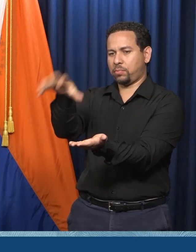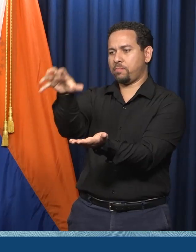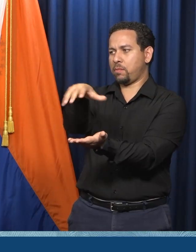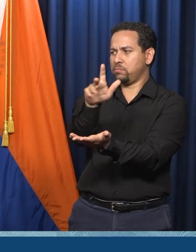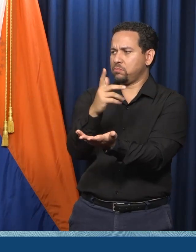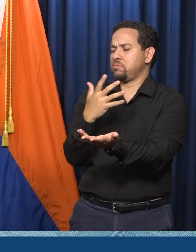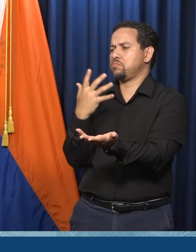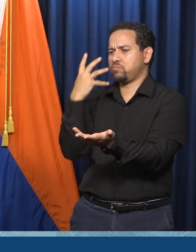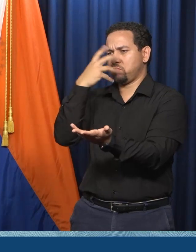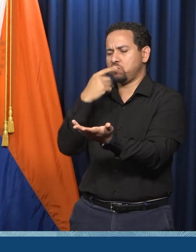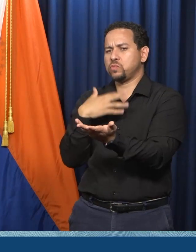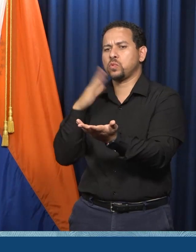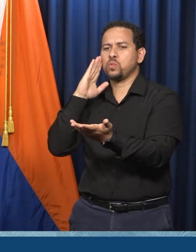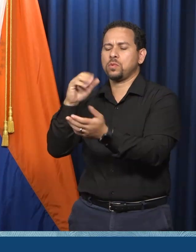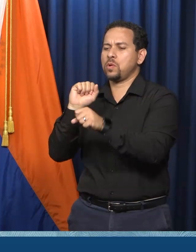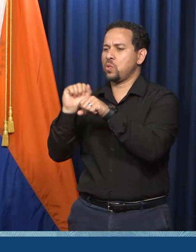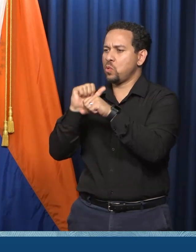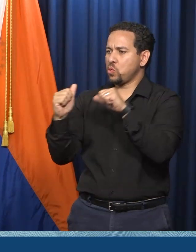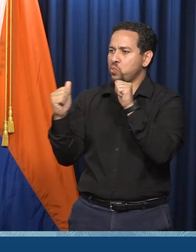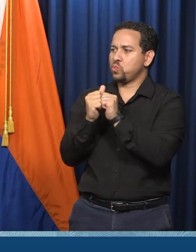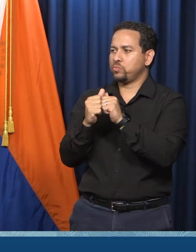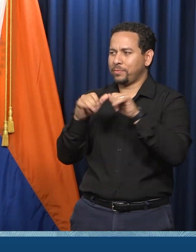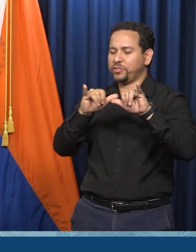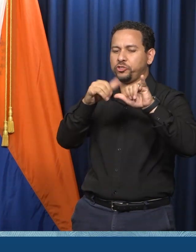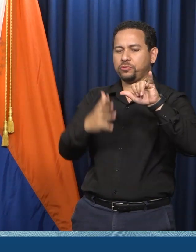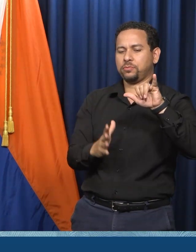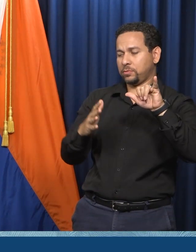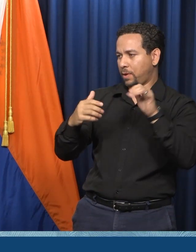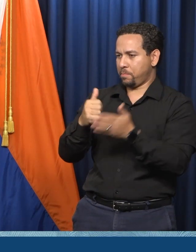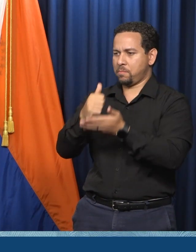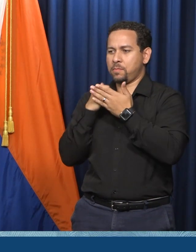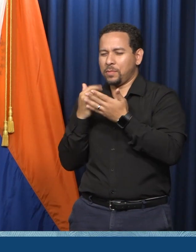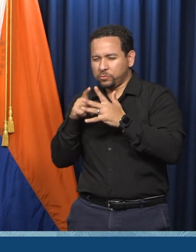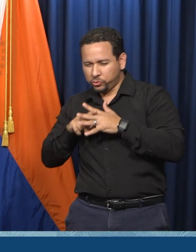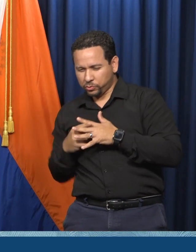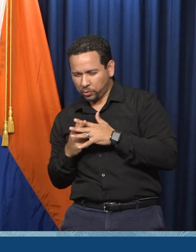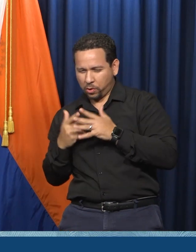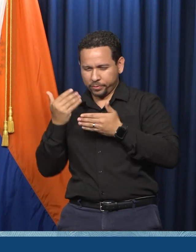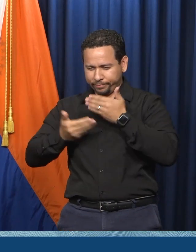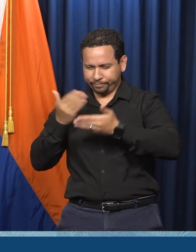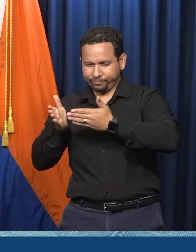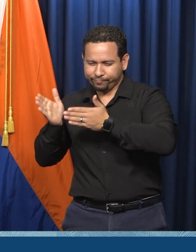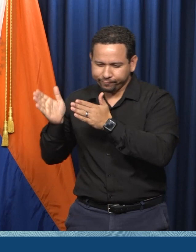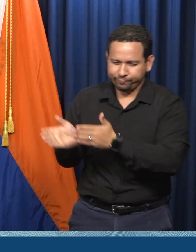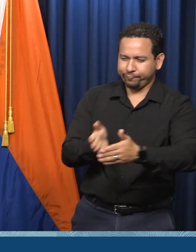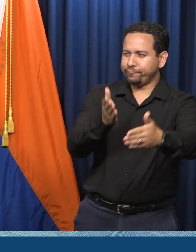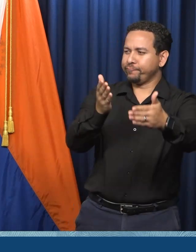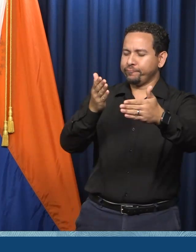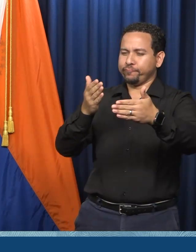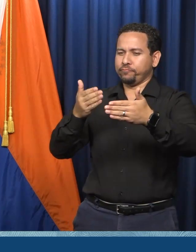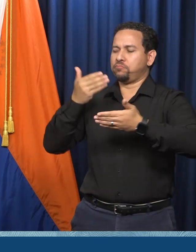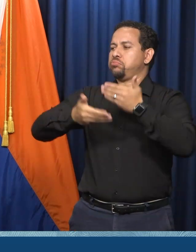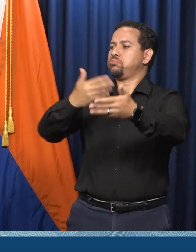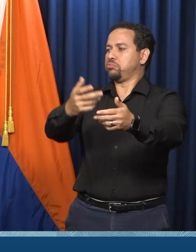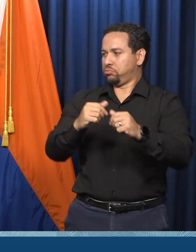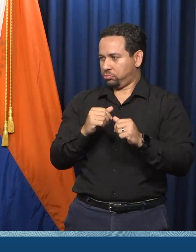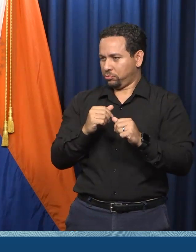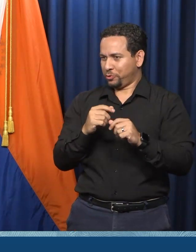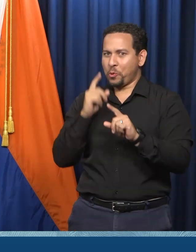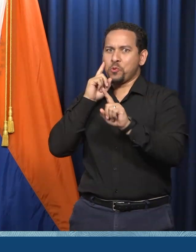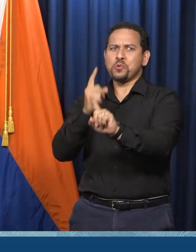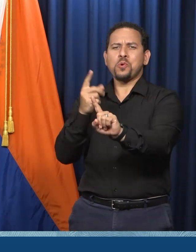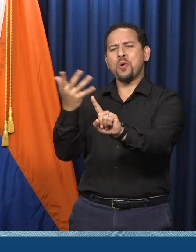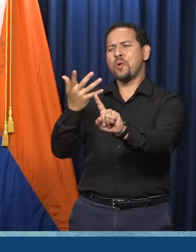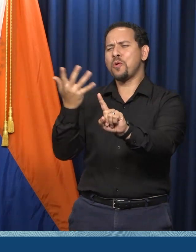We're working with engineers to do the initial work, and hopefully we'll be able to liven and